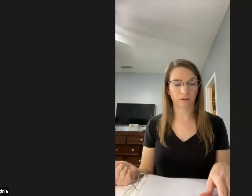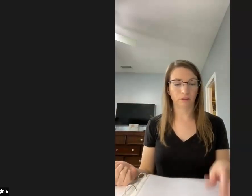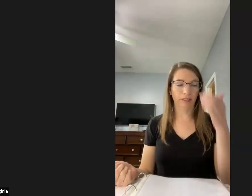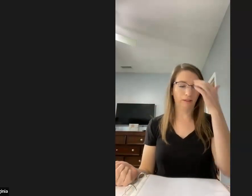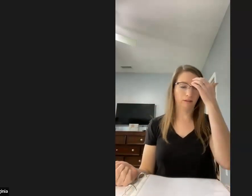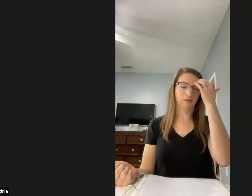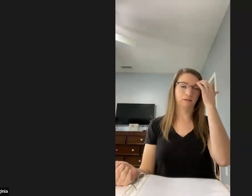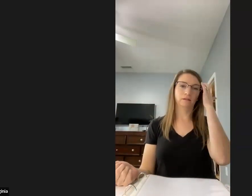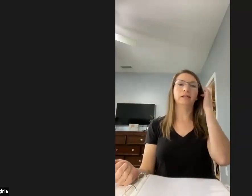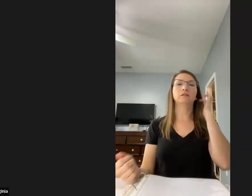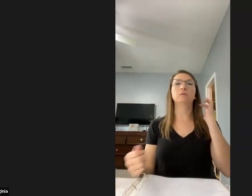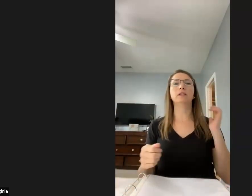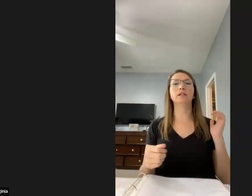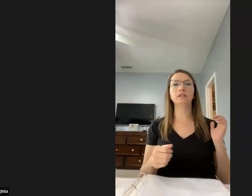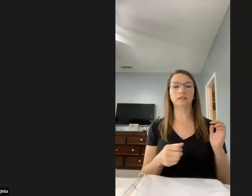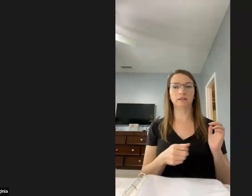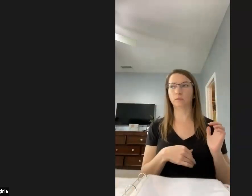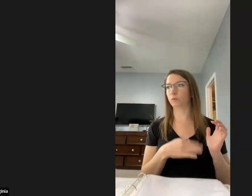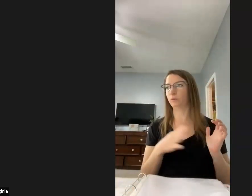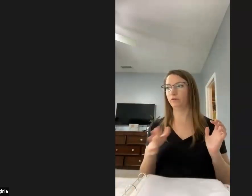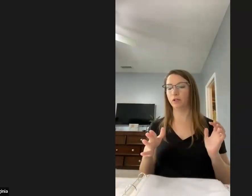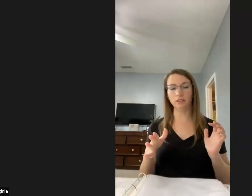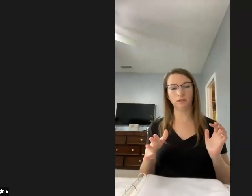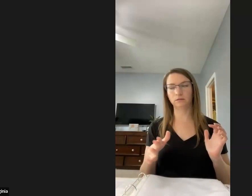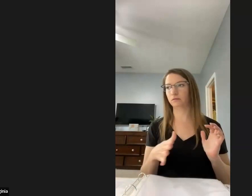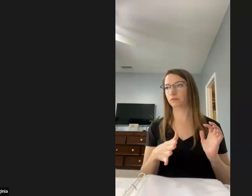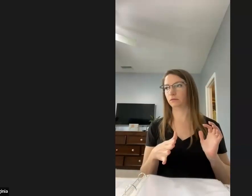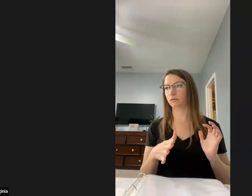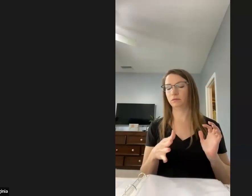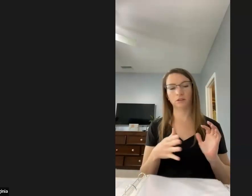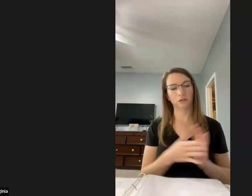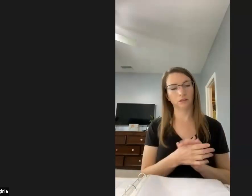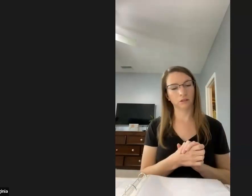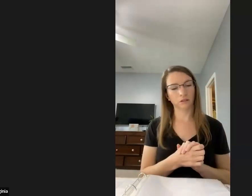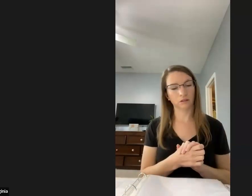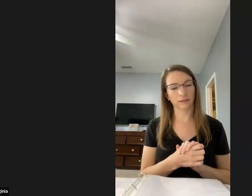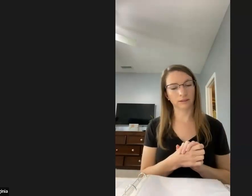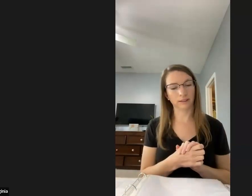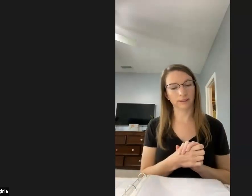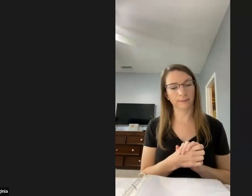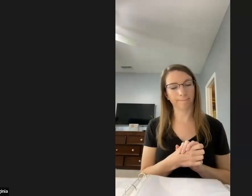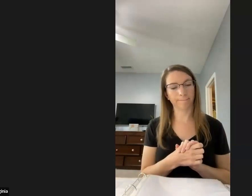All right. Last one, and then we'll move on. Let's see.